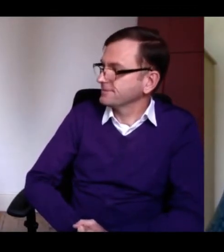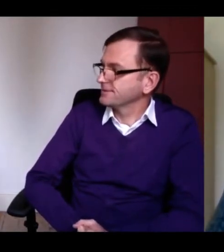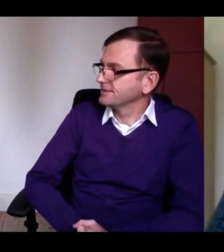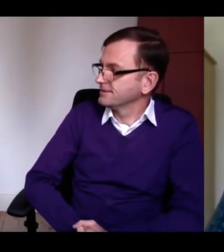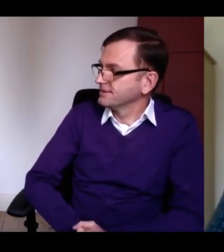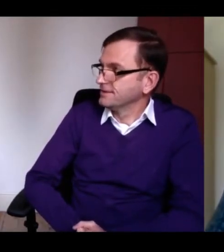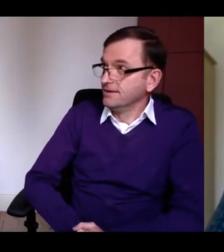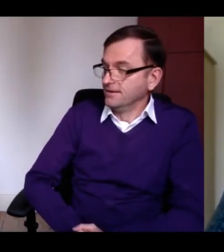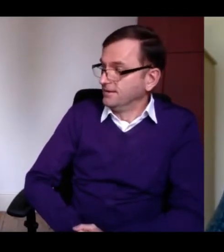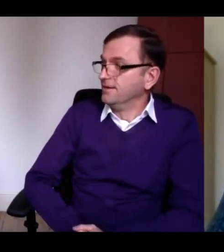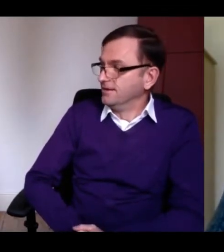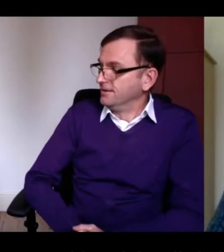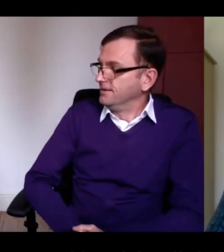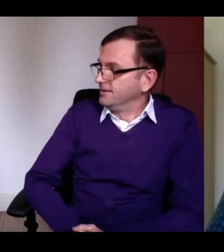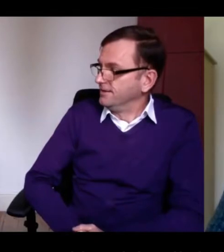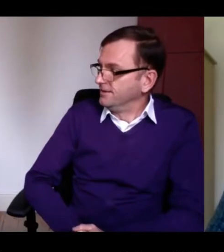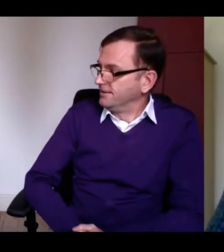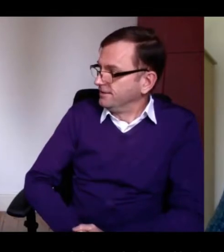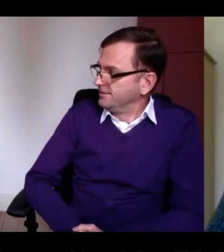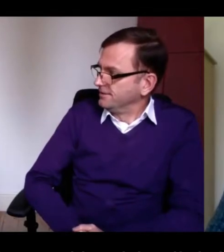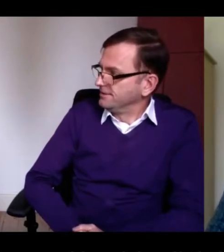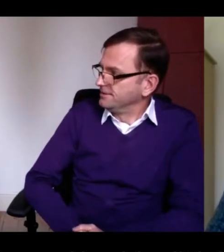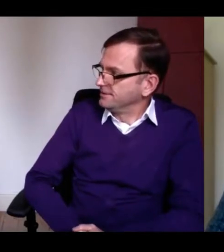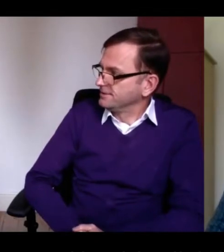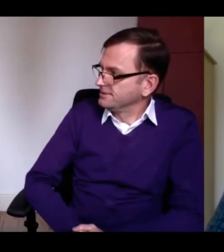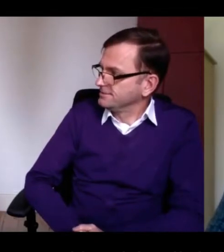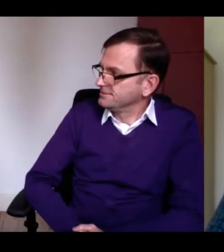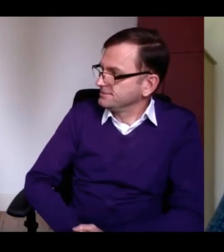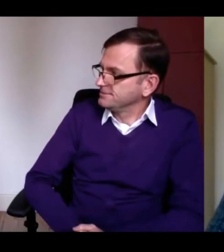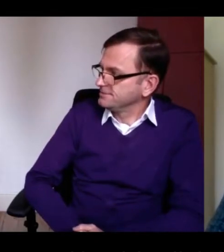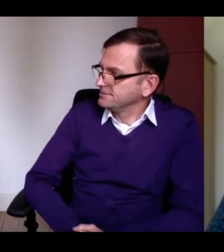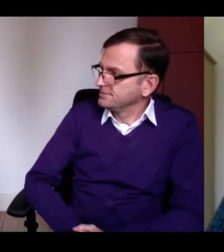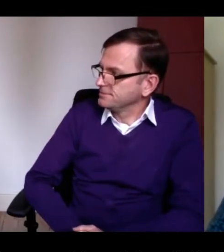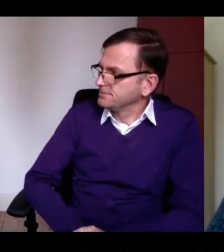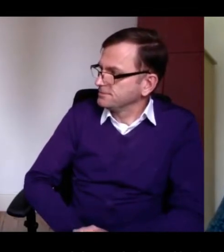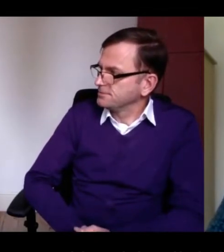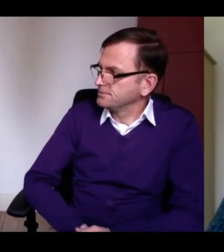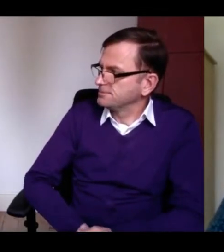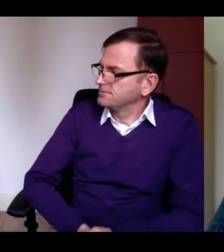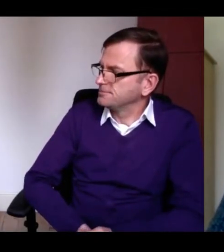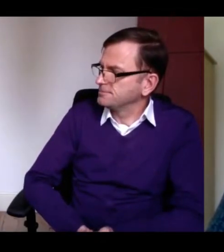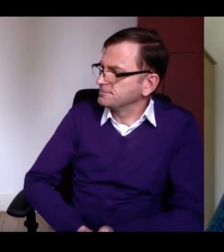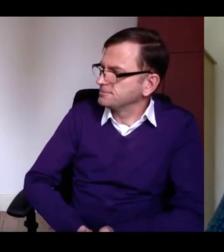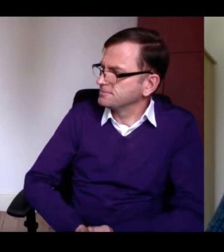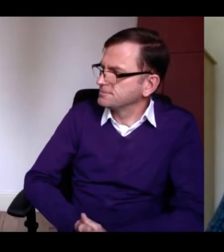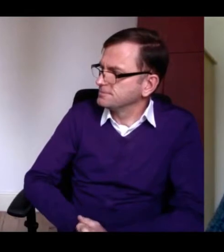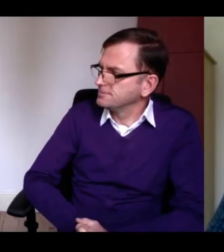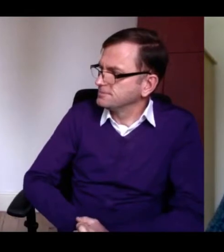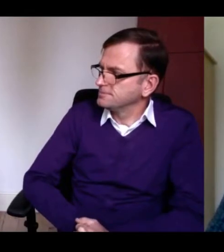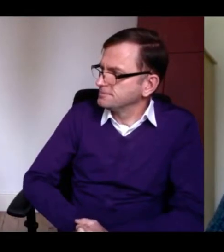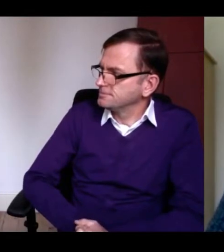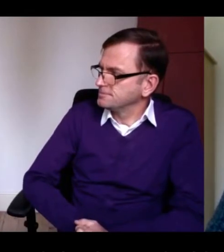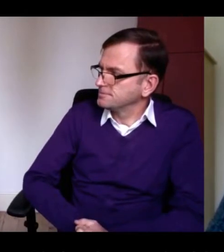And to kick that off, if you just could explain a little bit more about your role and your relationship with Open